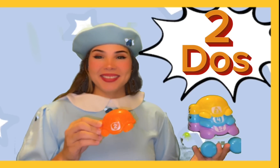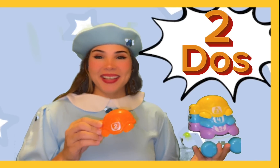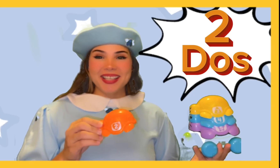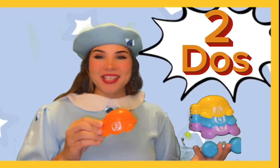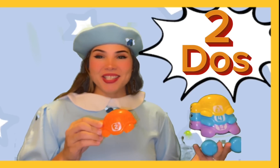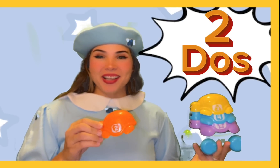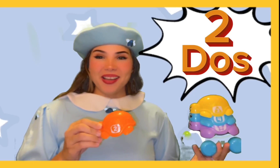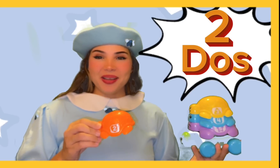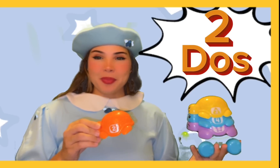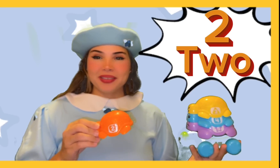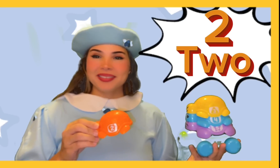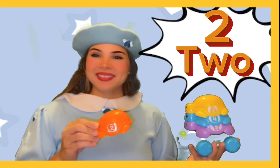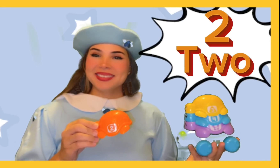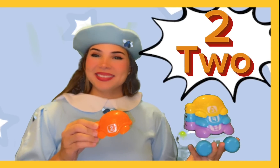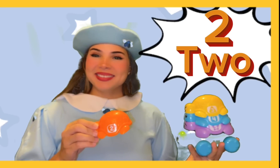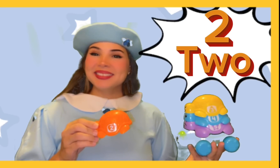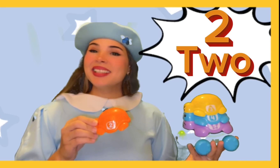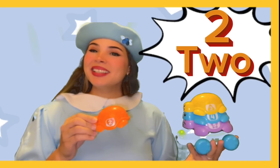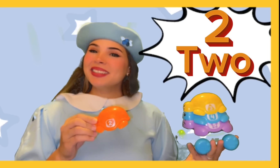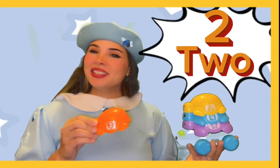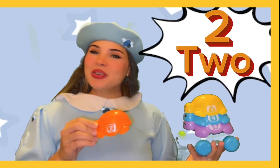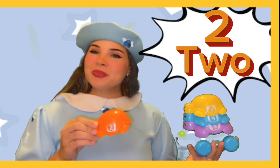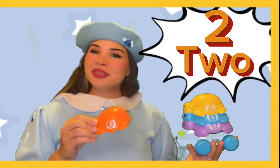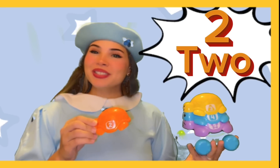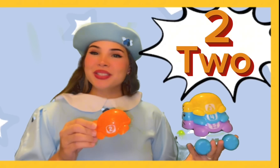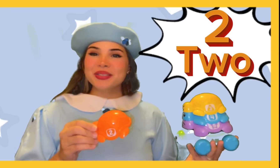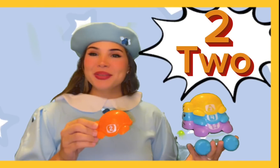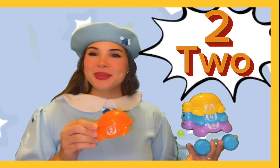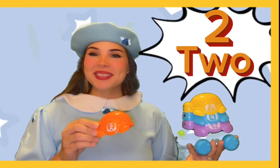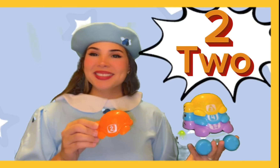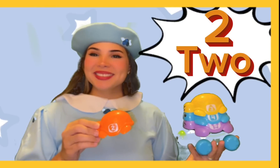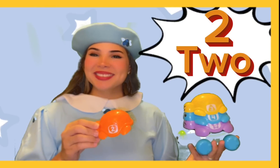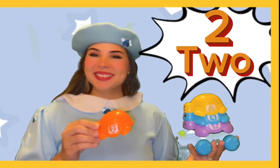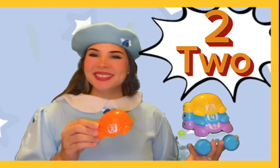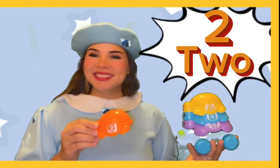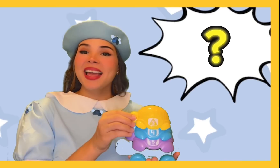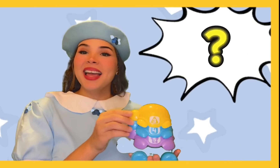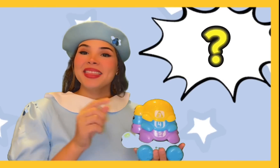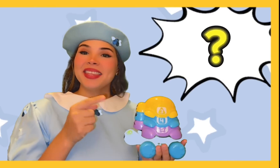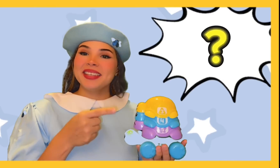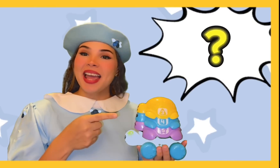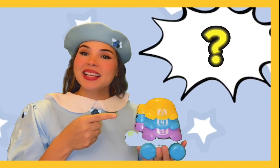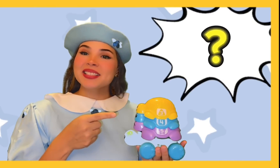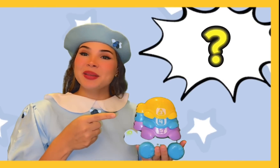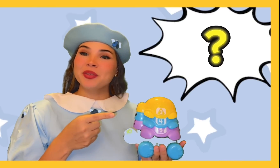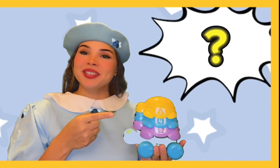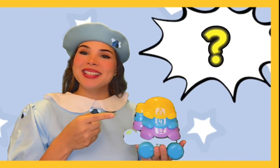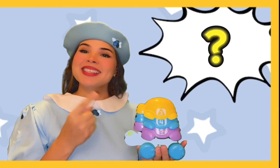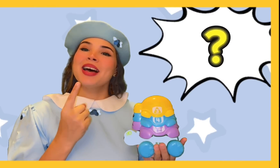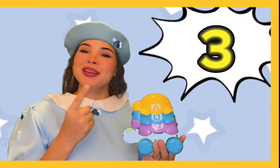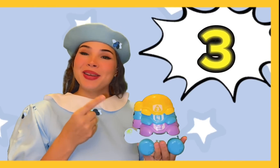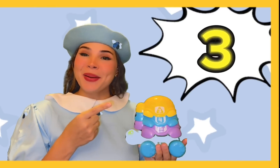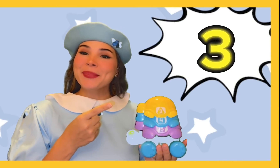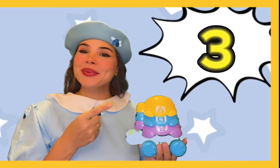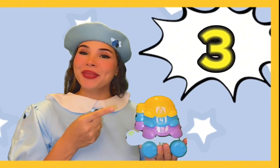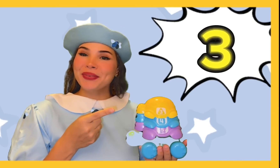Great job. Number 2. The next number is number